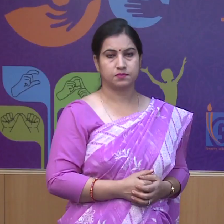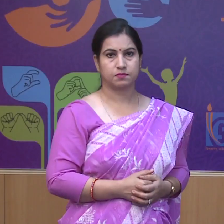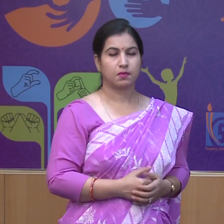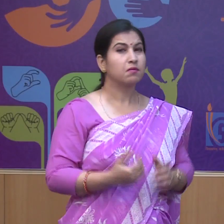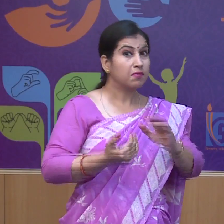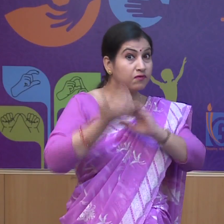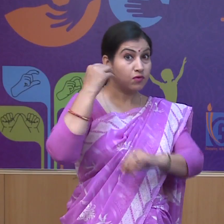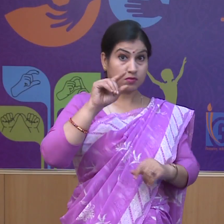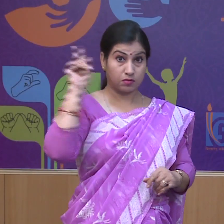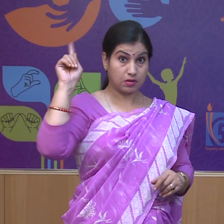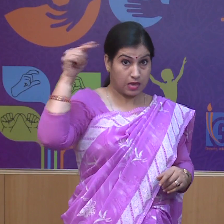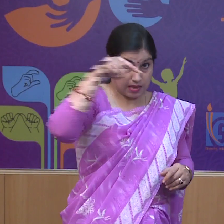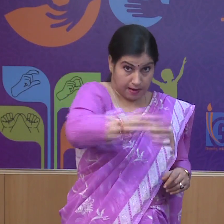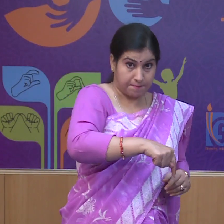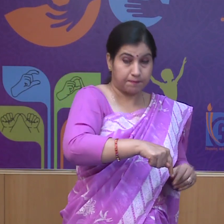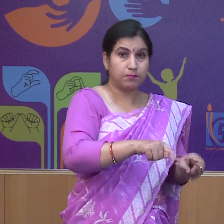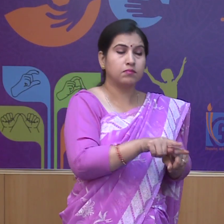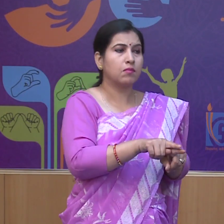Once they gained political control,